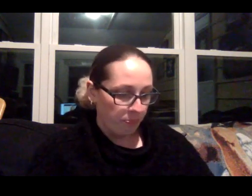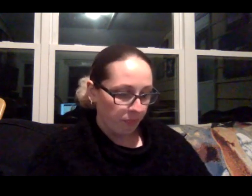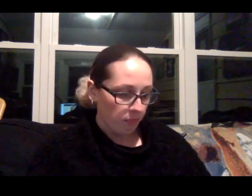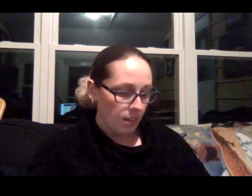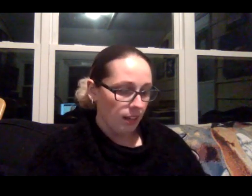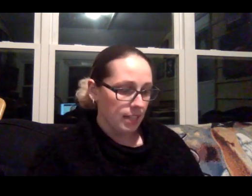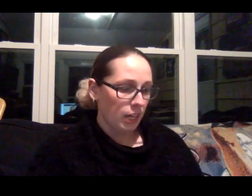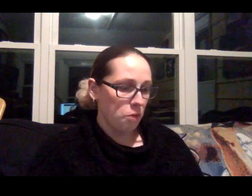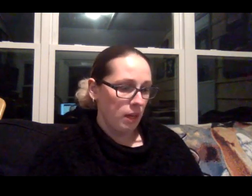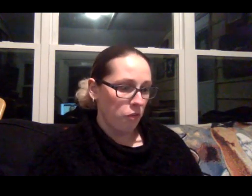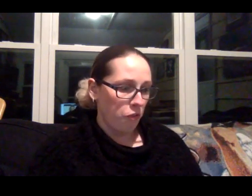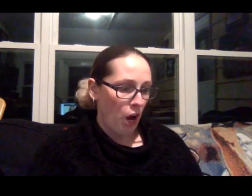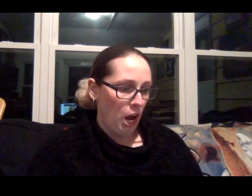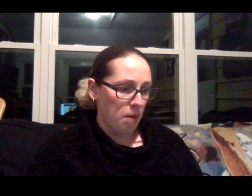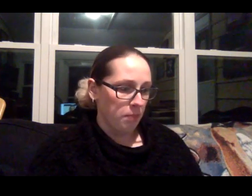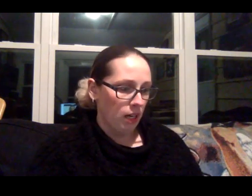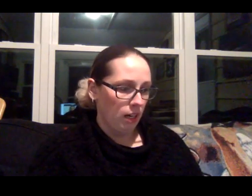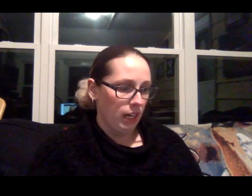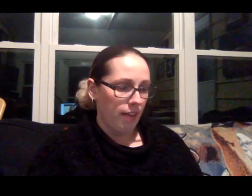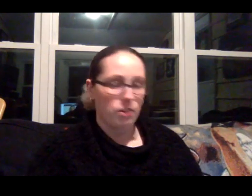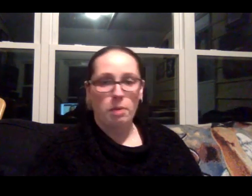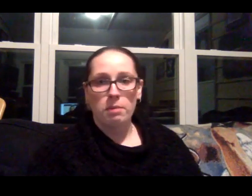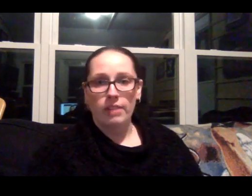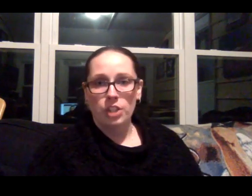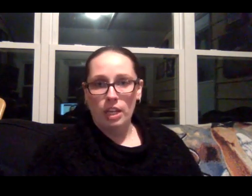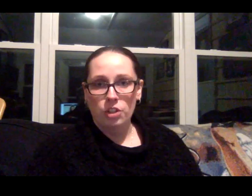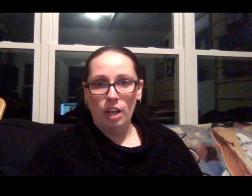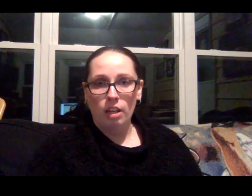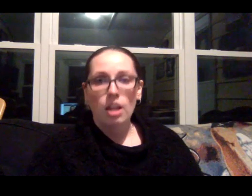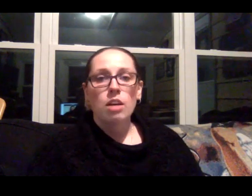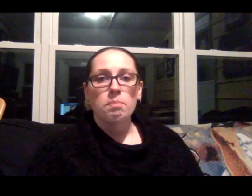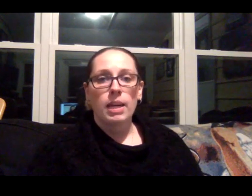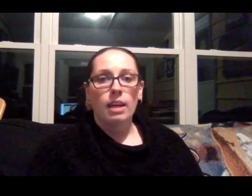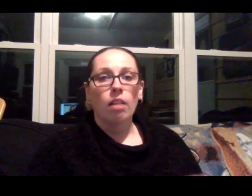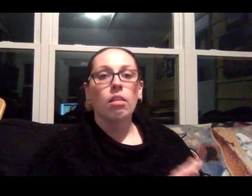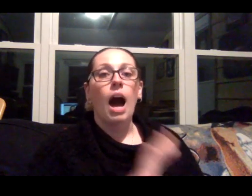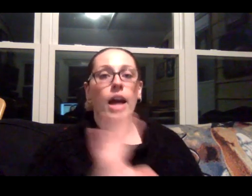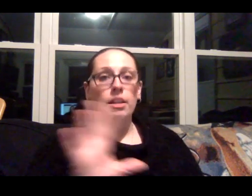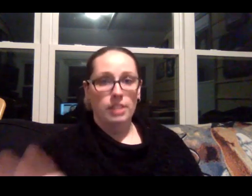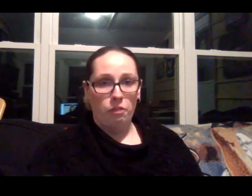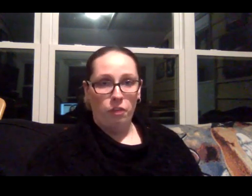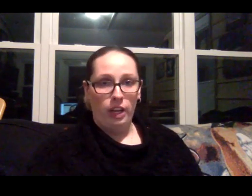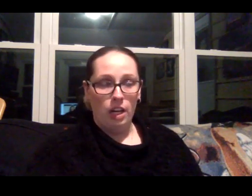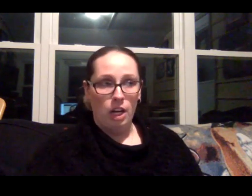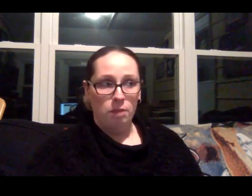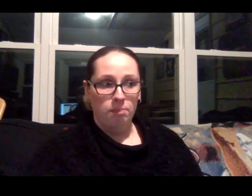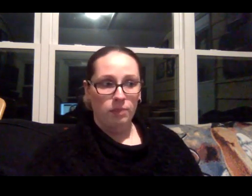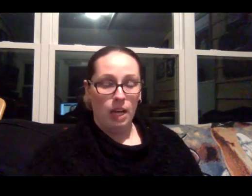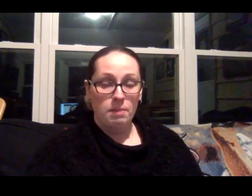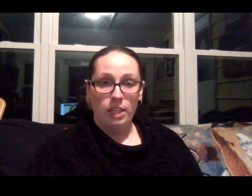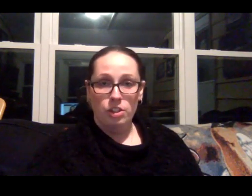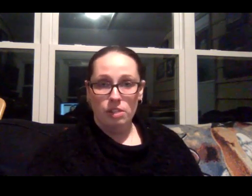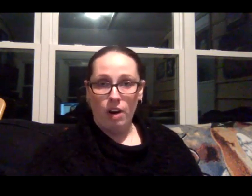um, a document from, uh, again, the Department of Education making a lot of different, um,